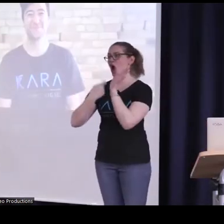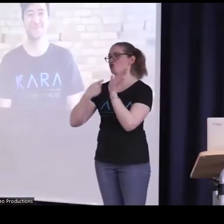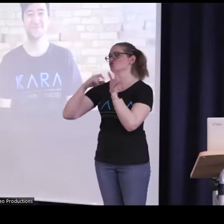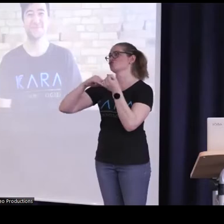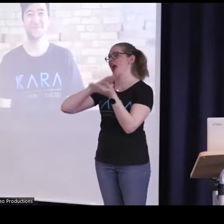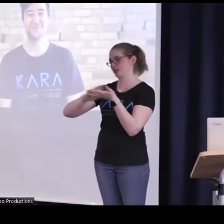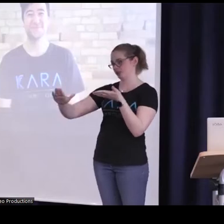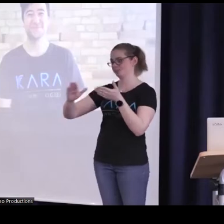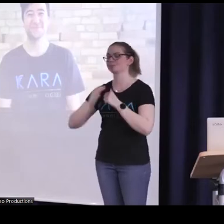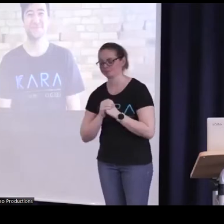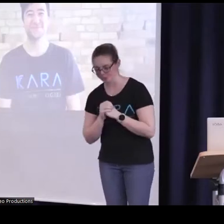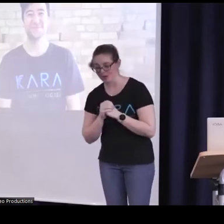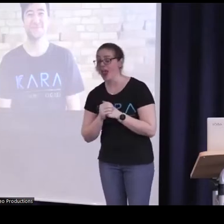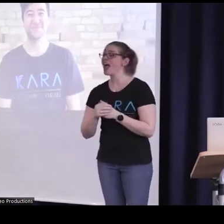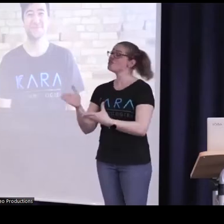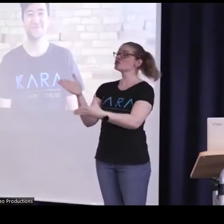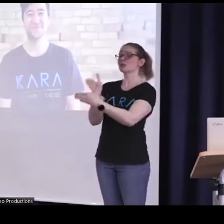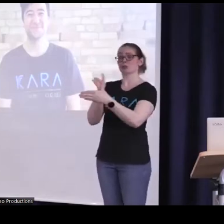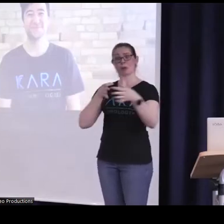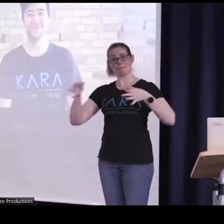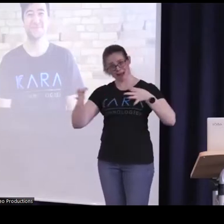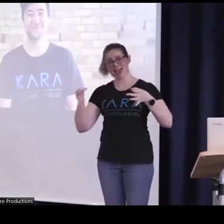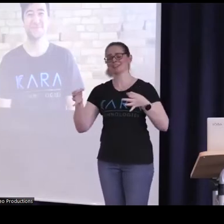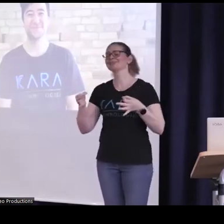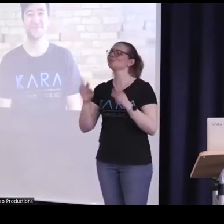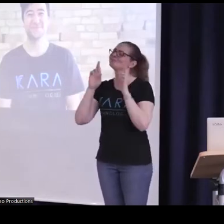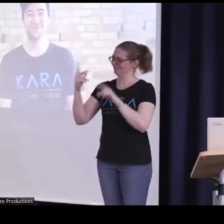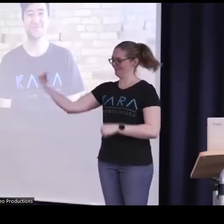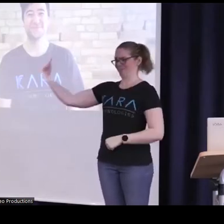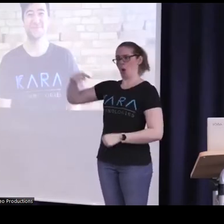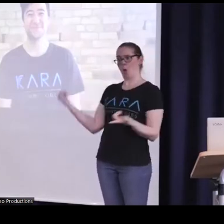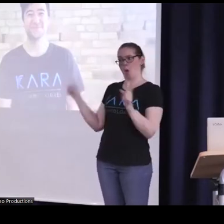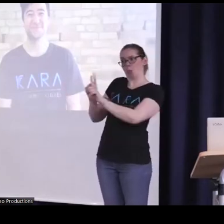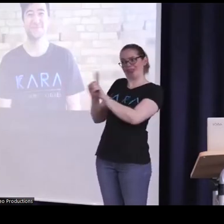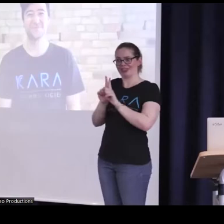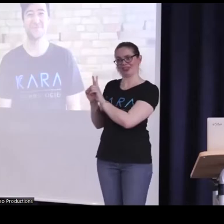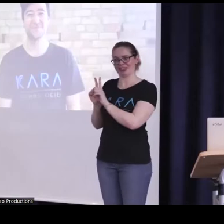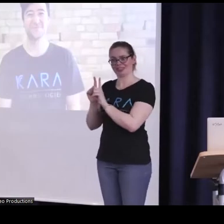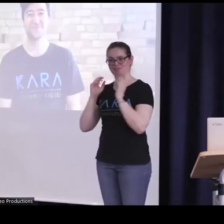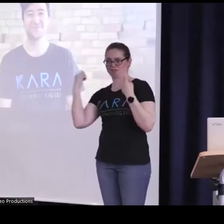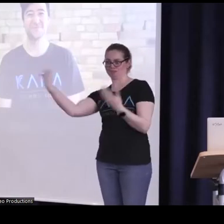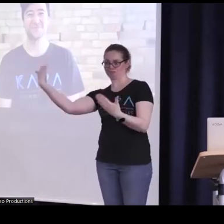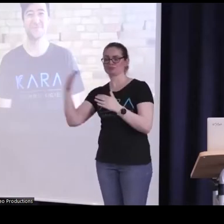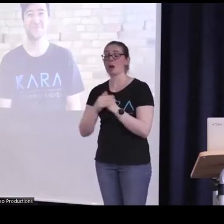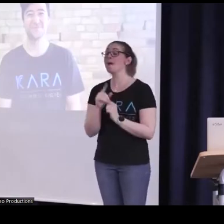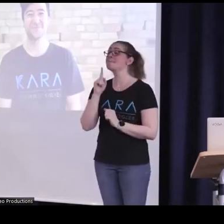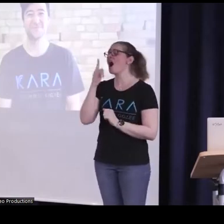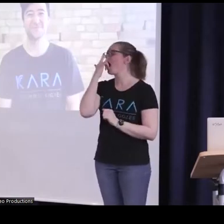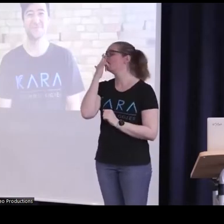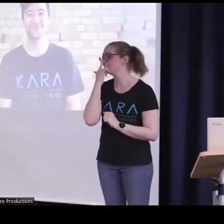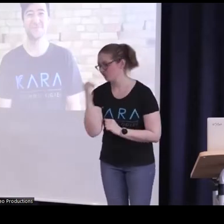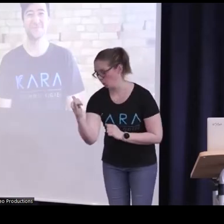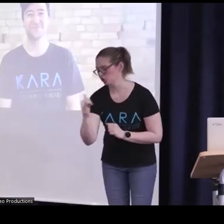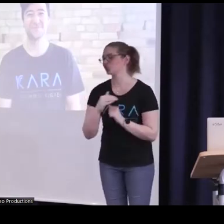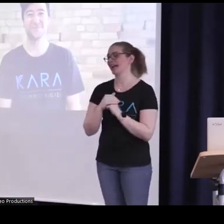This is my boss. His name is Arash. The original plan was for Arash to come and present with me